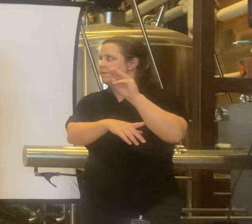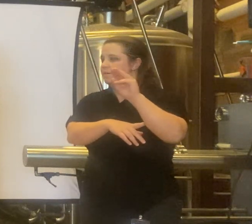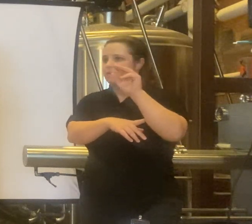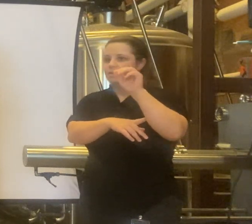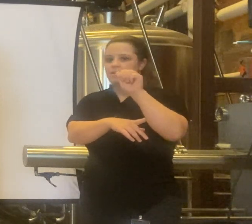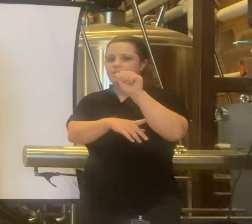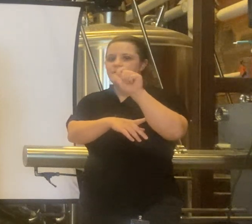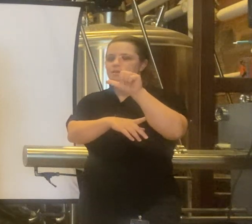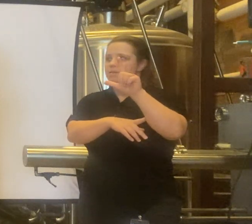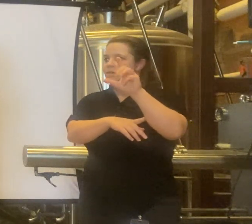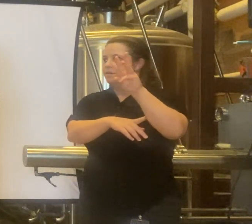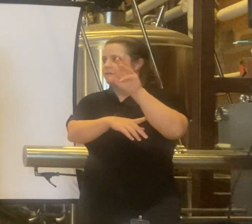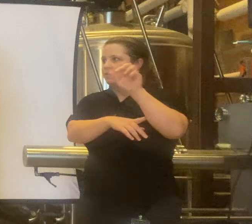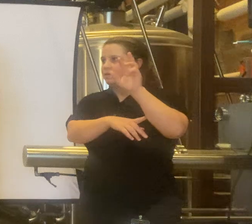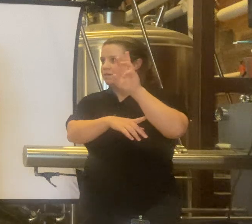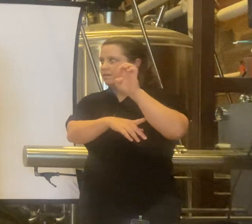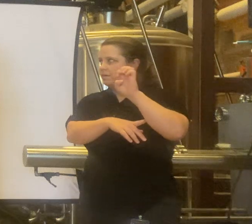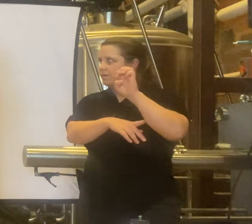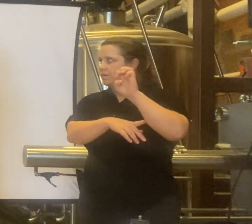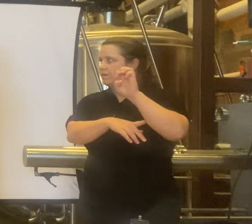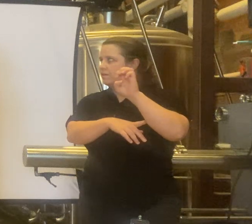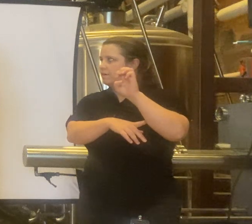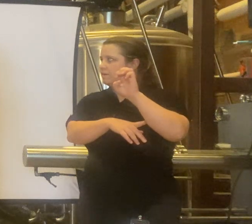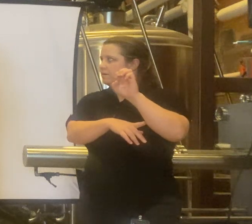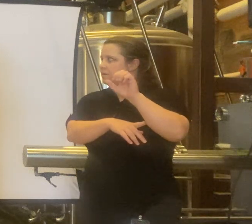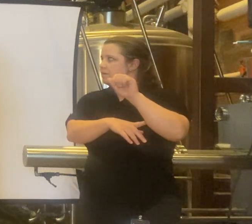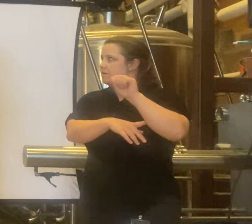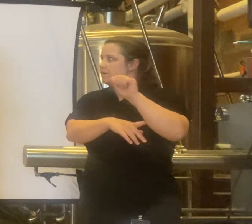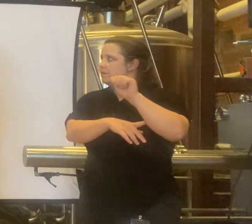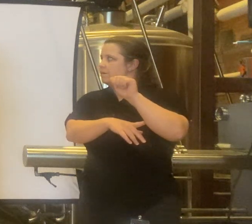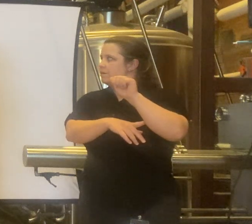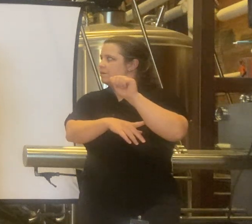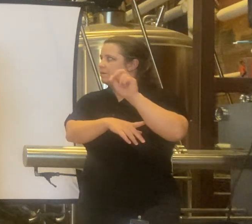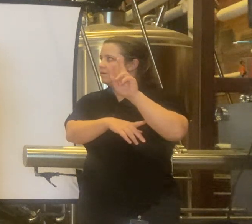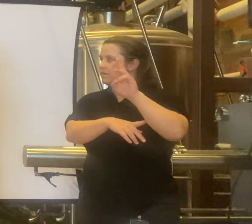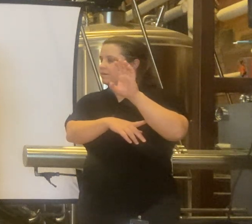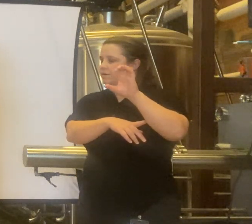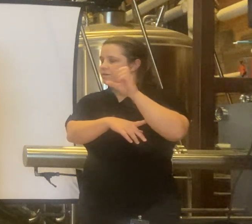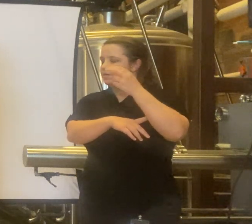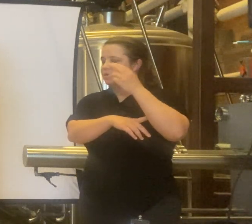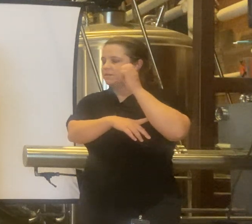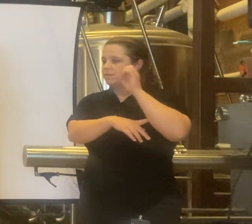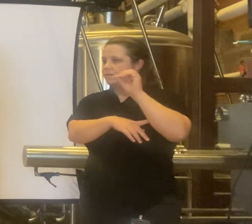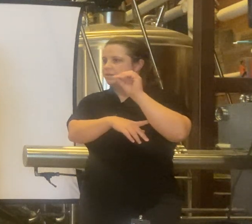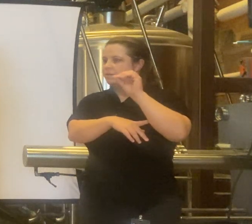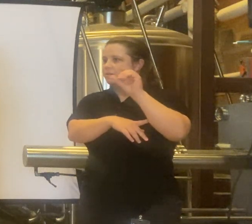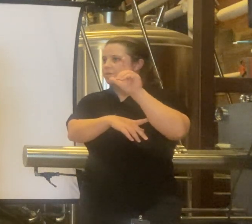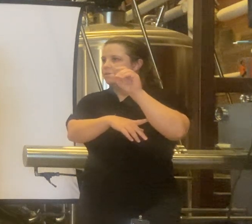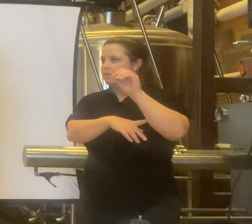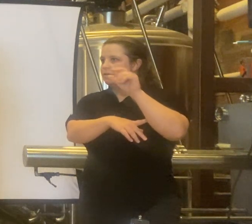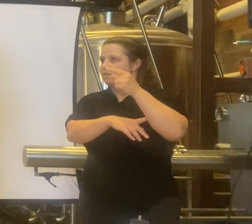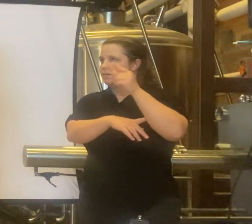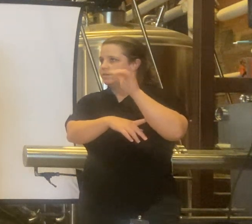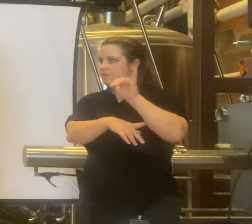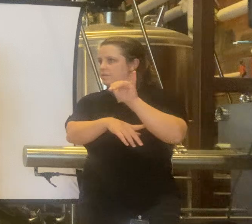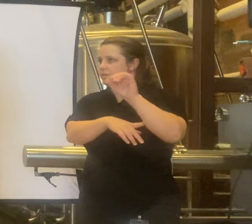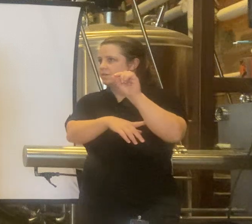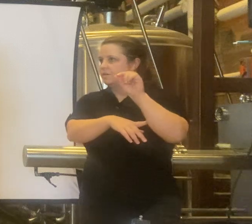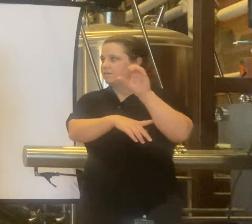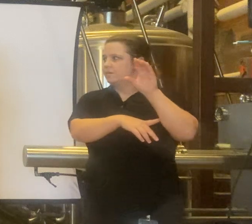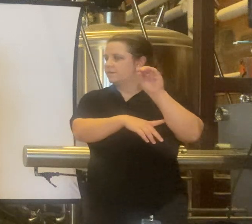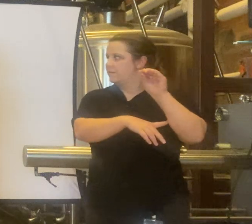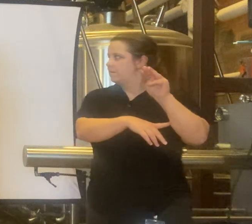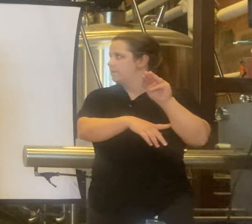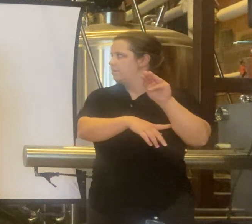now Microsoft. It was LinkedIn. Microsoft bought LinkedIn, so. But the presentation in PDF form will be mounted out there, so you can go and get it